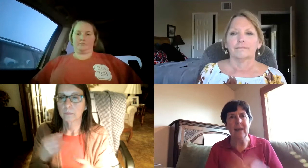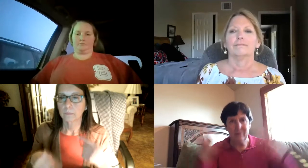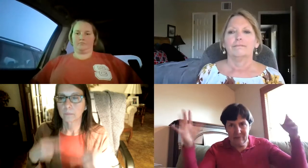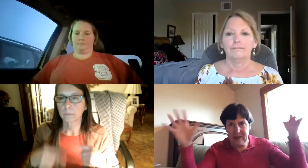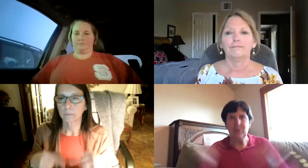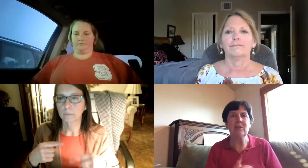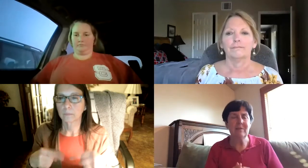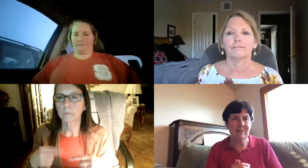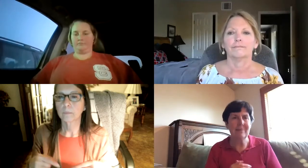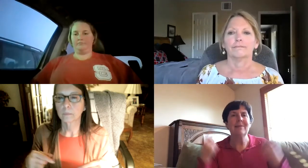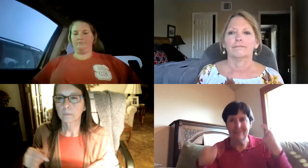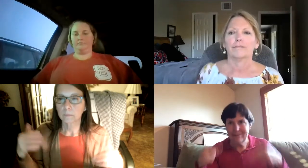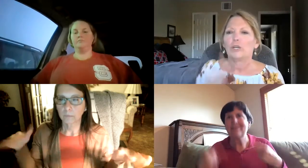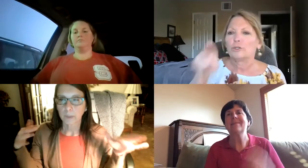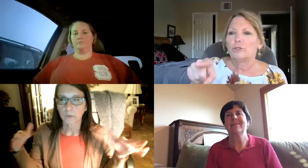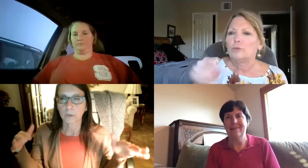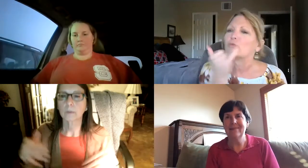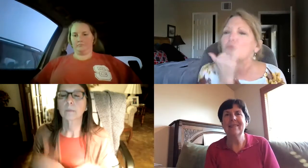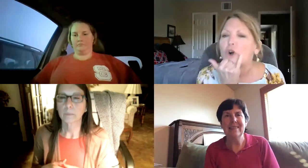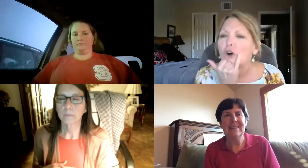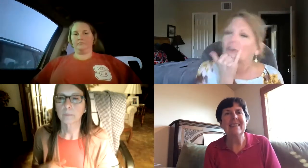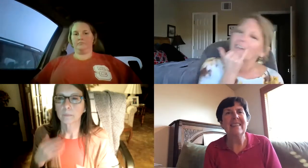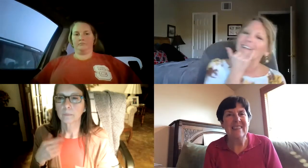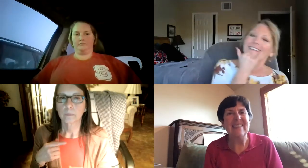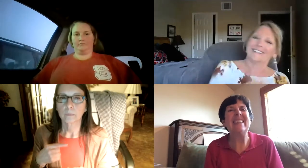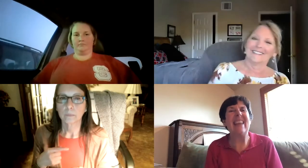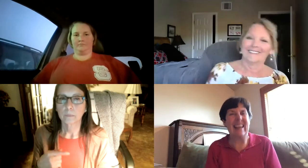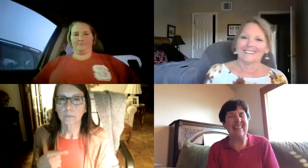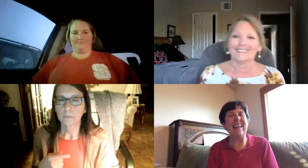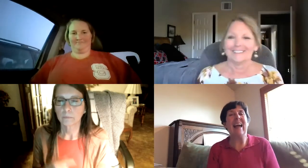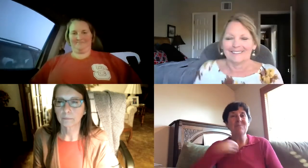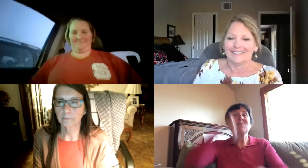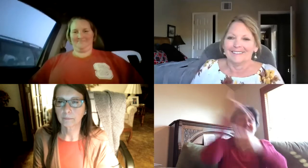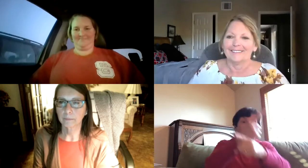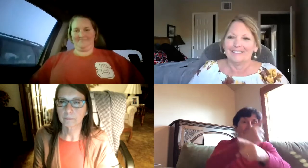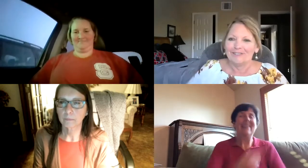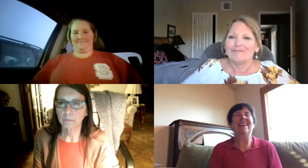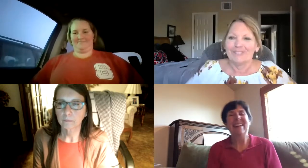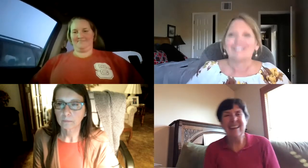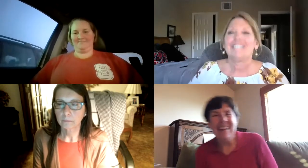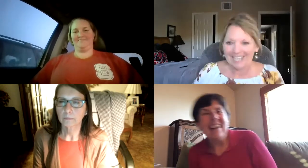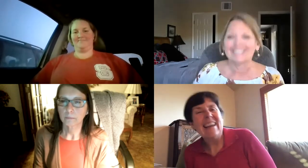That's enough. Finished. You are wrong. Yes.